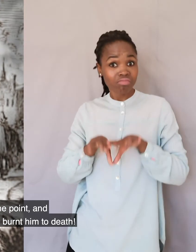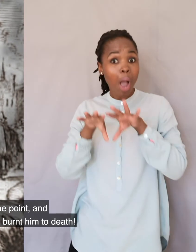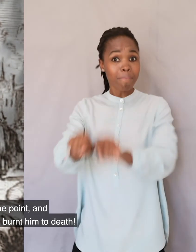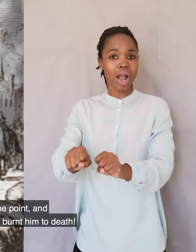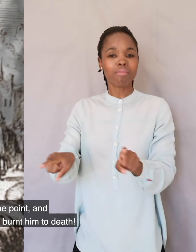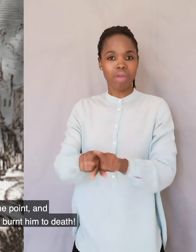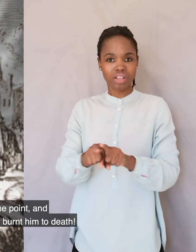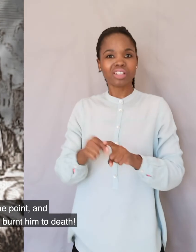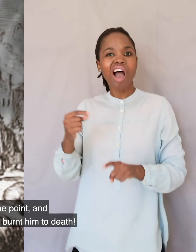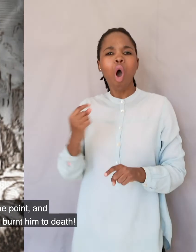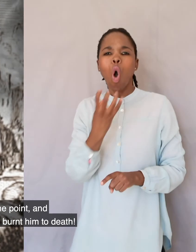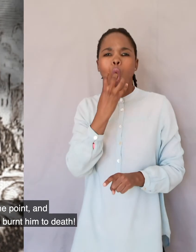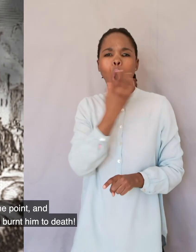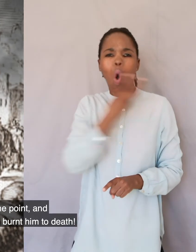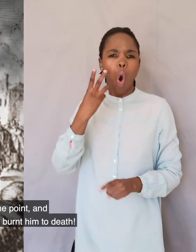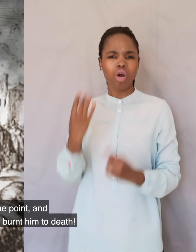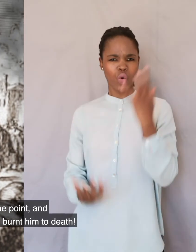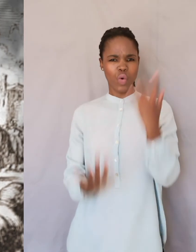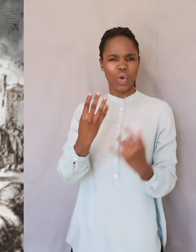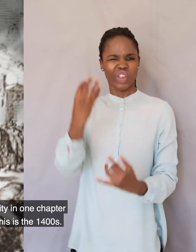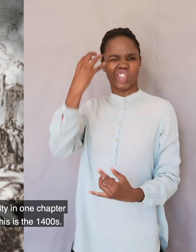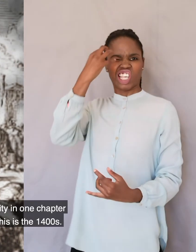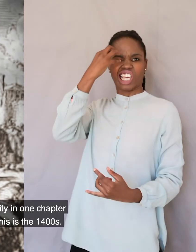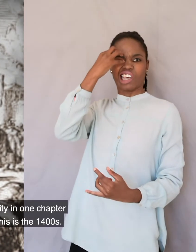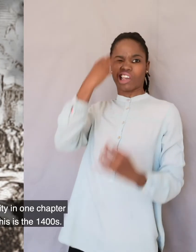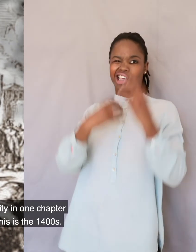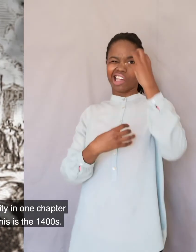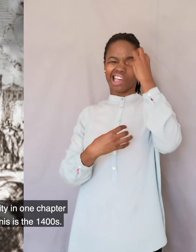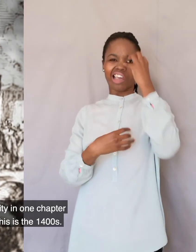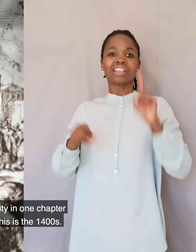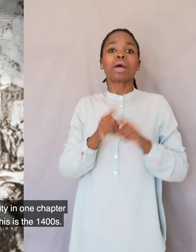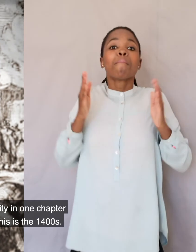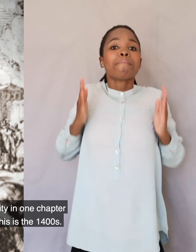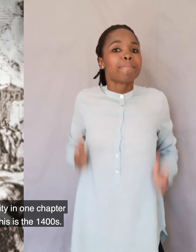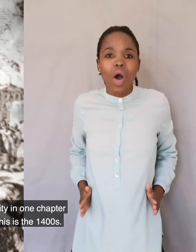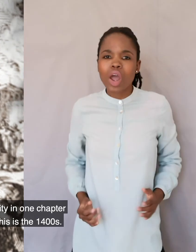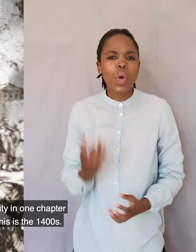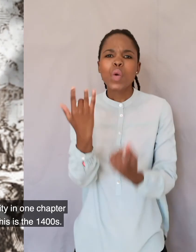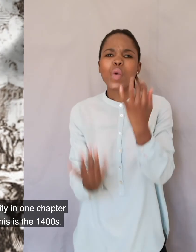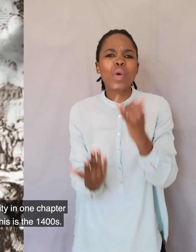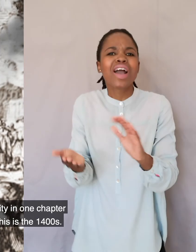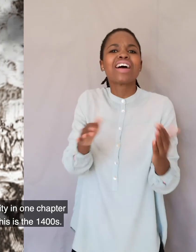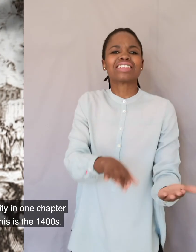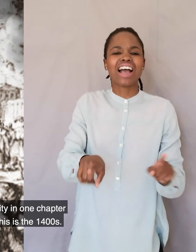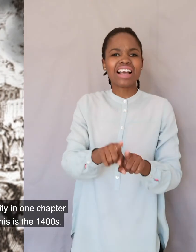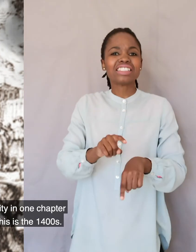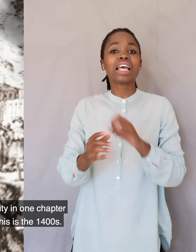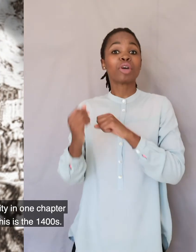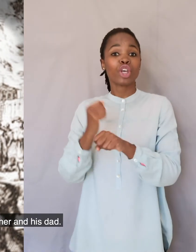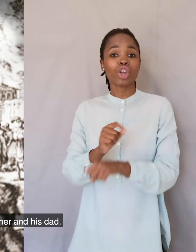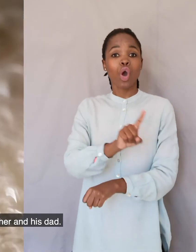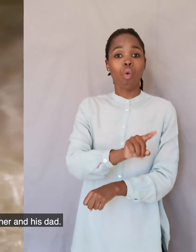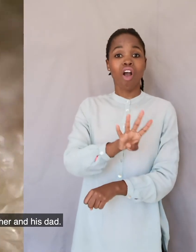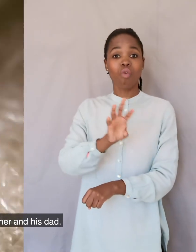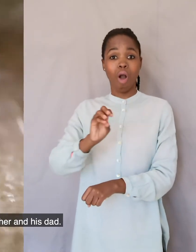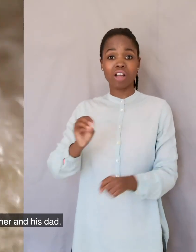burnt out his eyes and then burnt him to death. There couldn't be more brutality in one chapter of history than at this time. This is the 1400s.